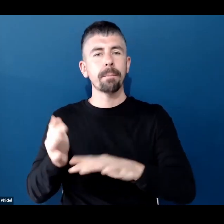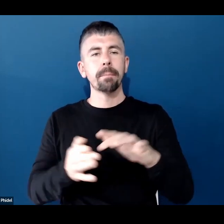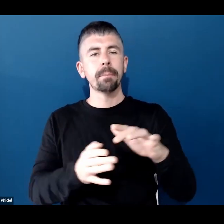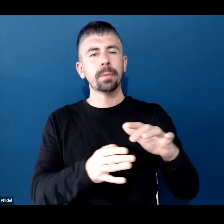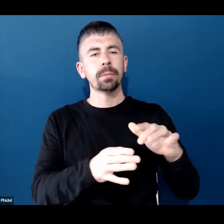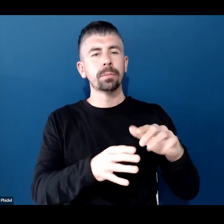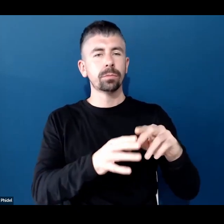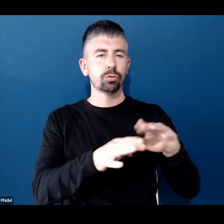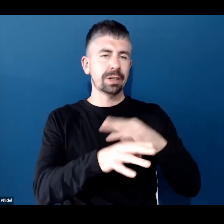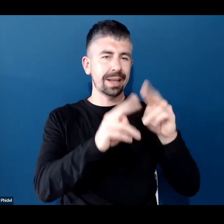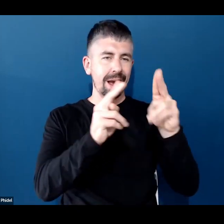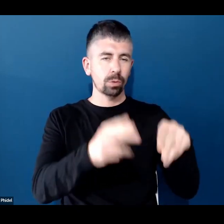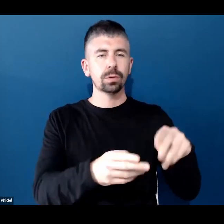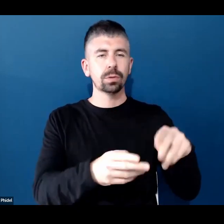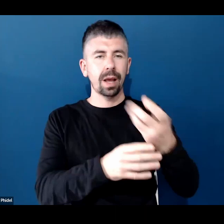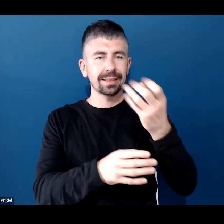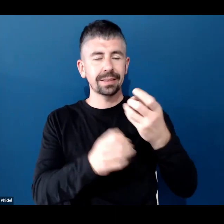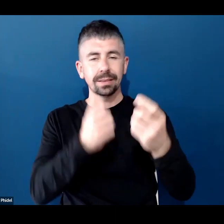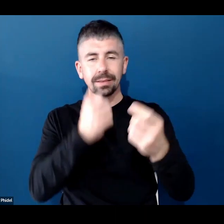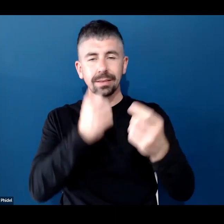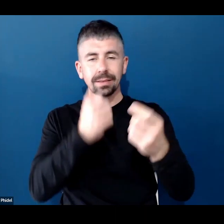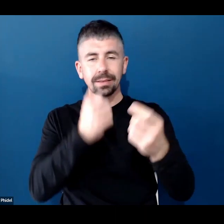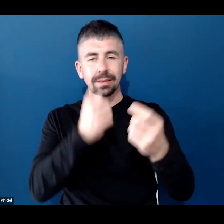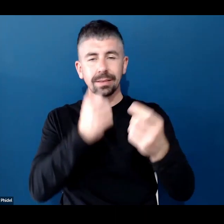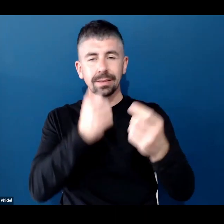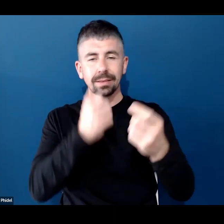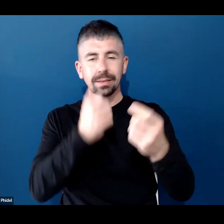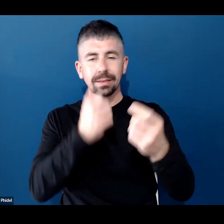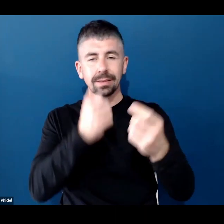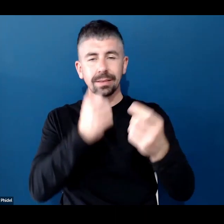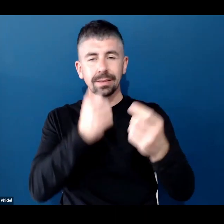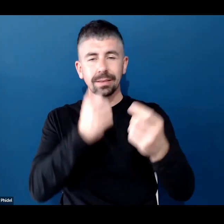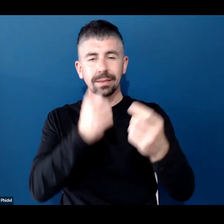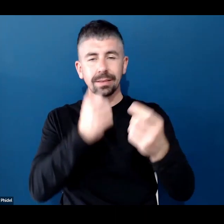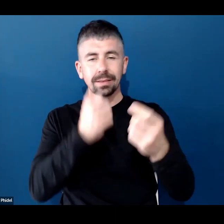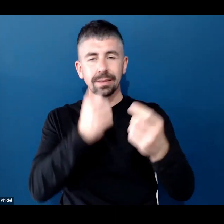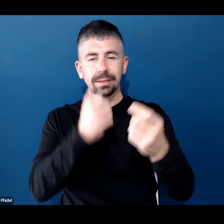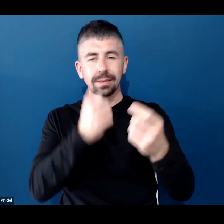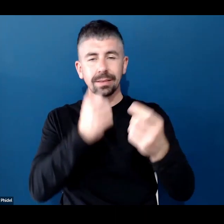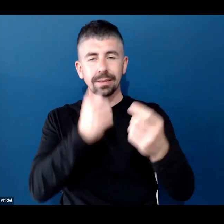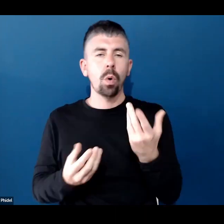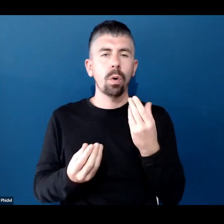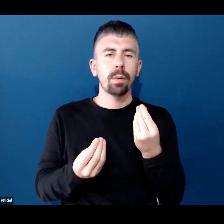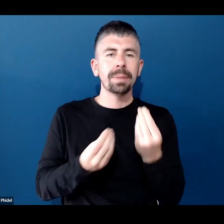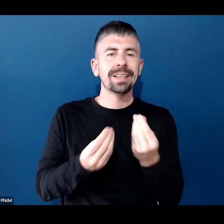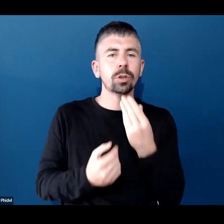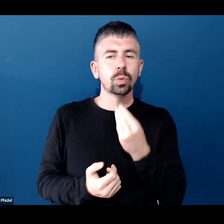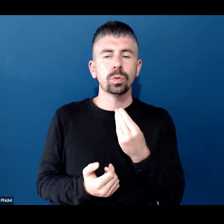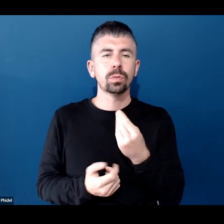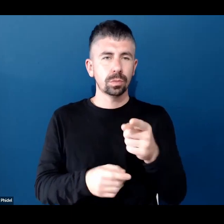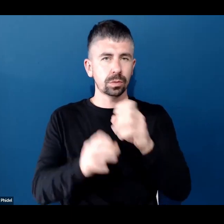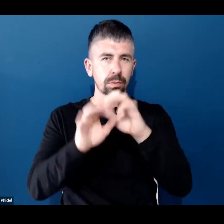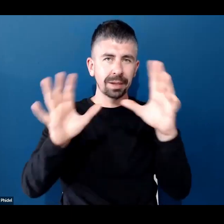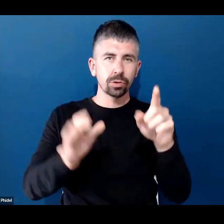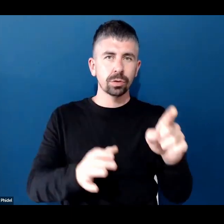fossil fuels, but you cannot decouple GDP from energy use or material use. Because, I mean, can you think of a